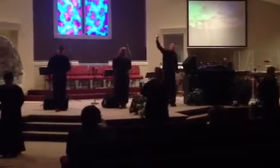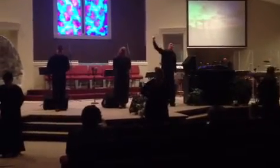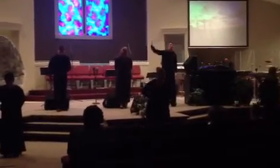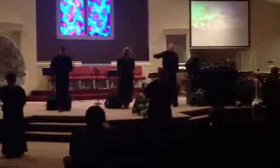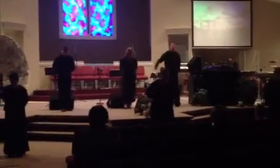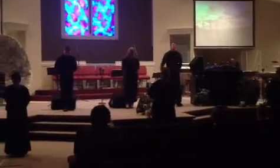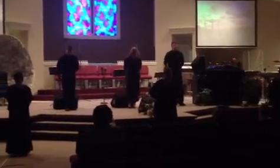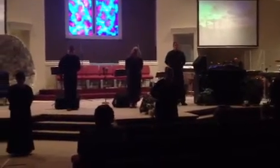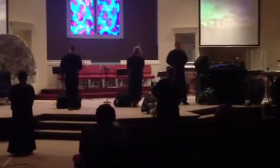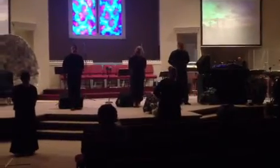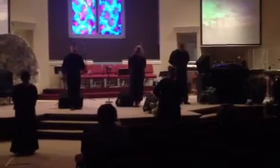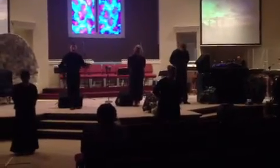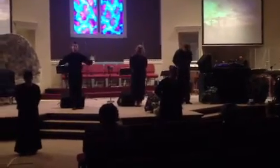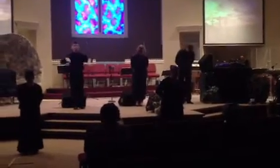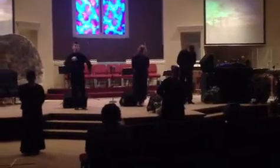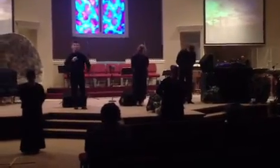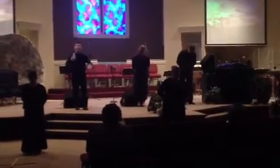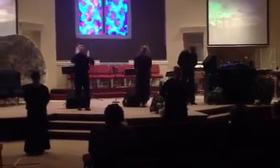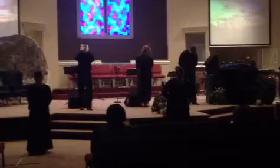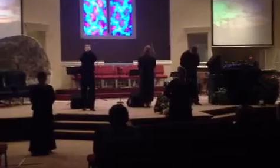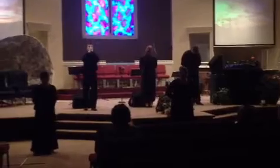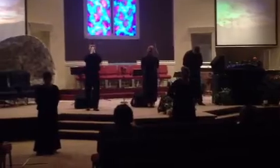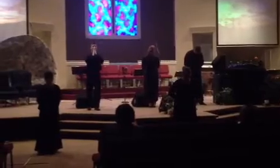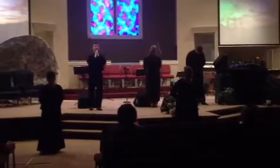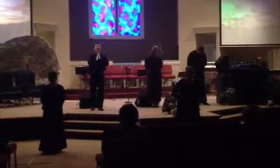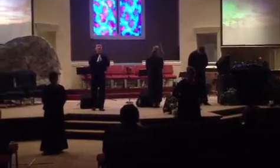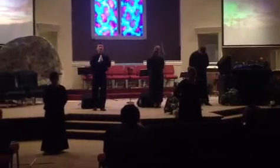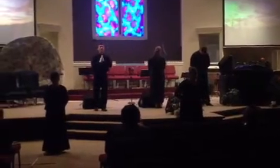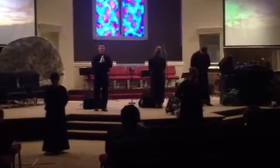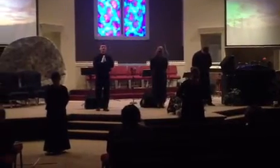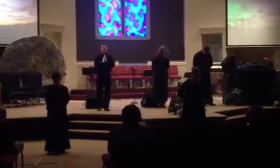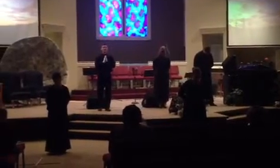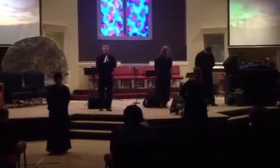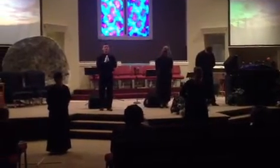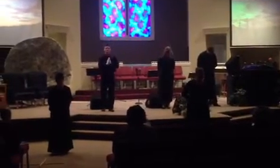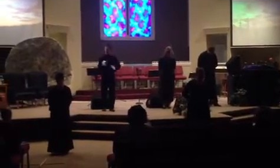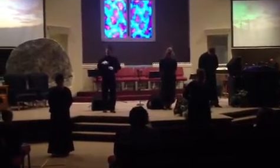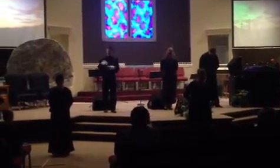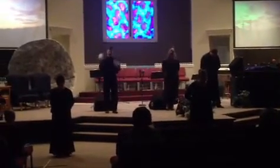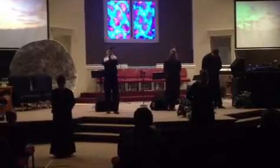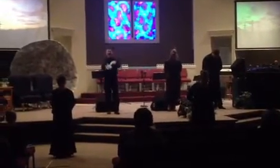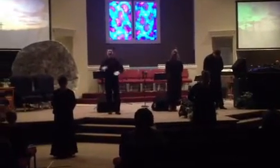can do is knees and cry,